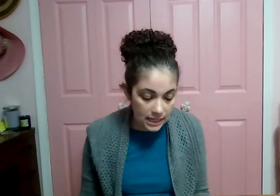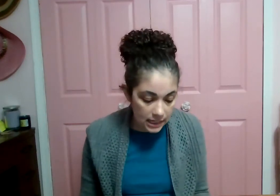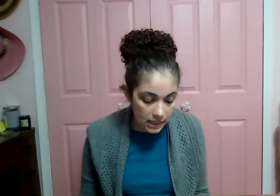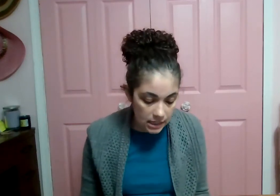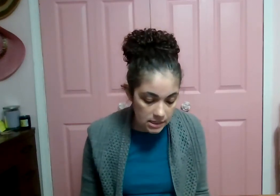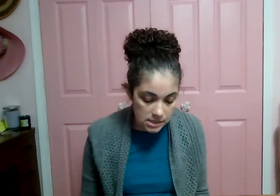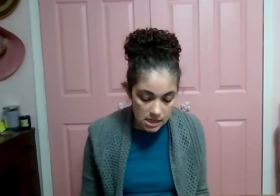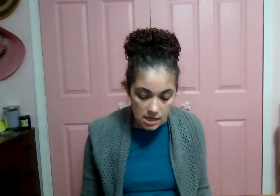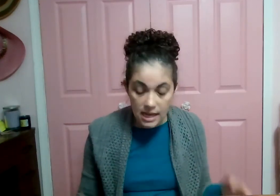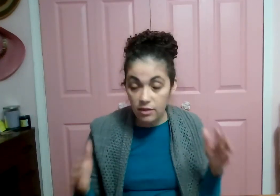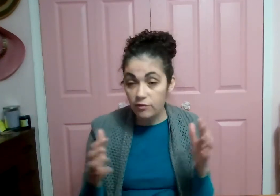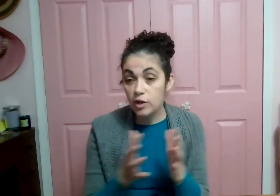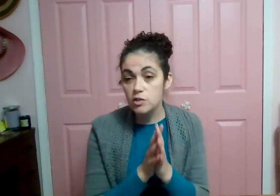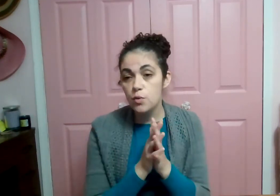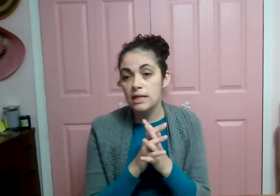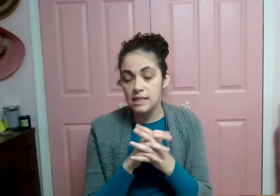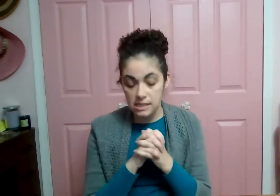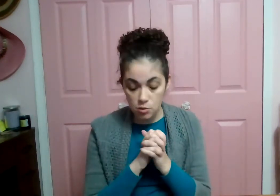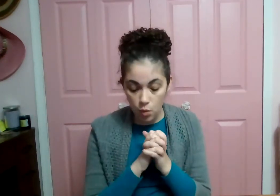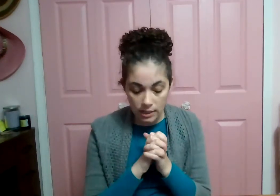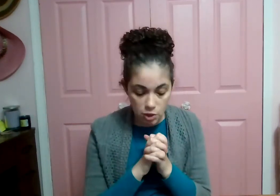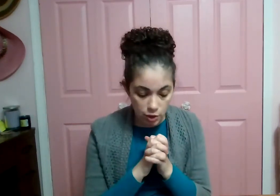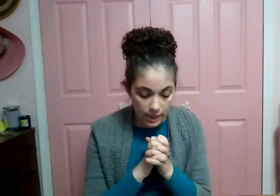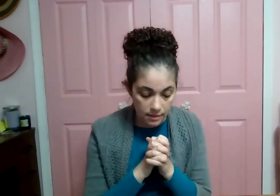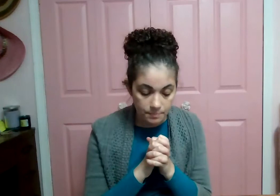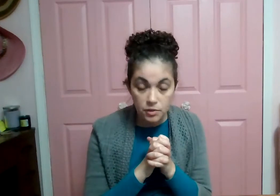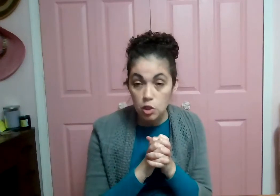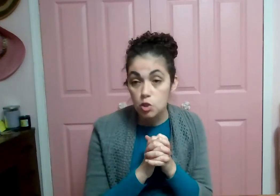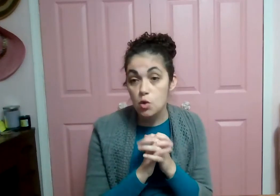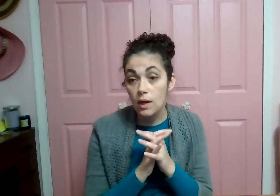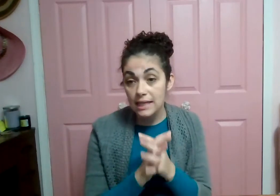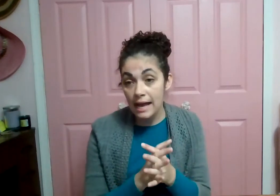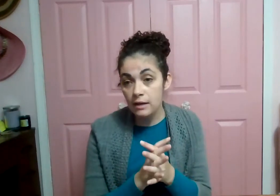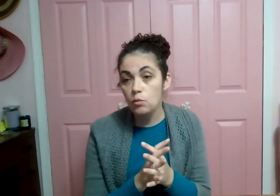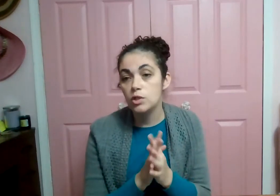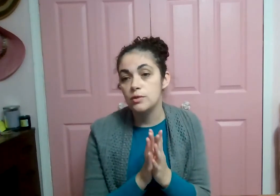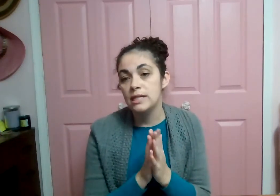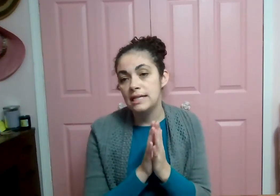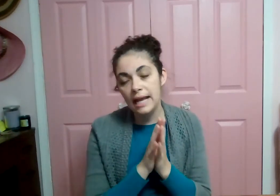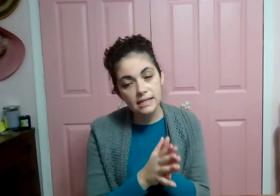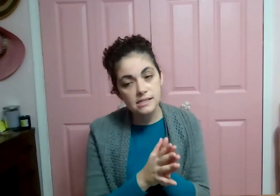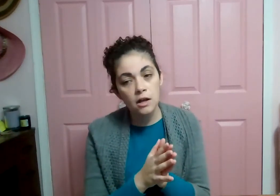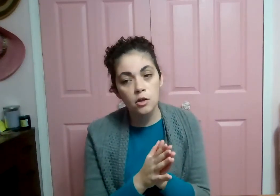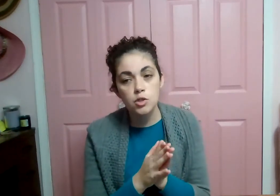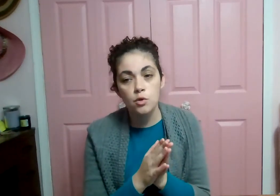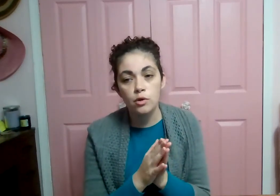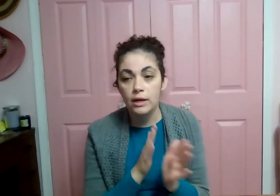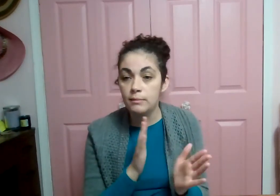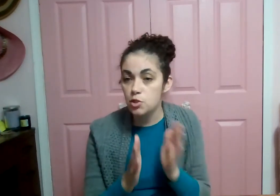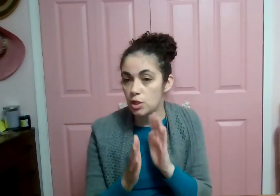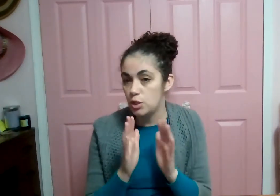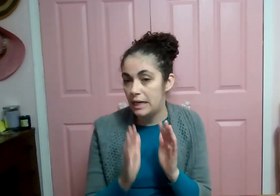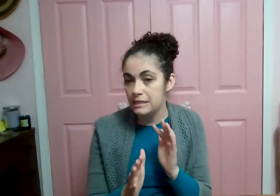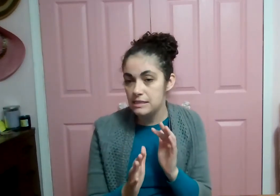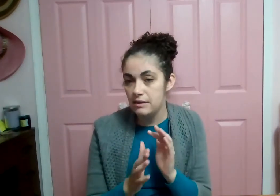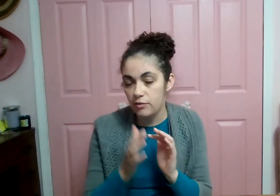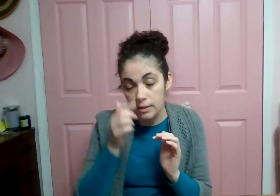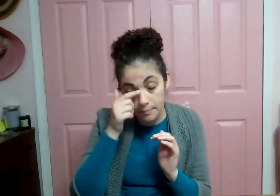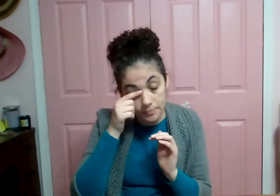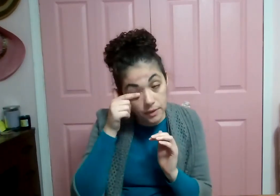it is, the first one is what is your name? So again, we're doing it in ASL, so the grammar structure is different.